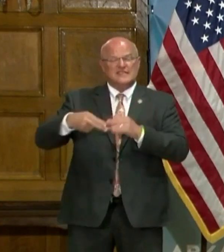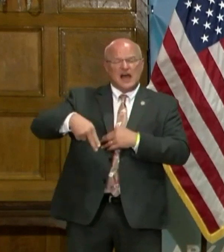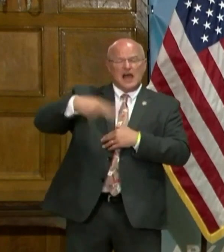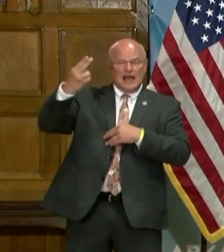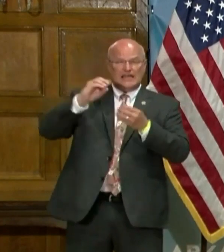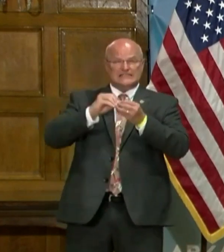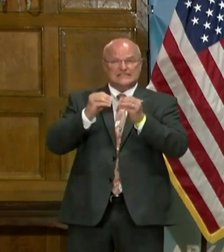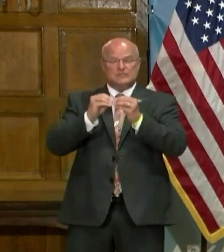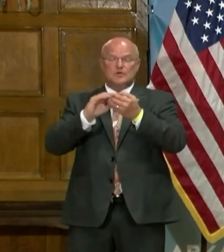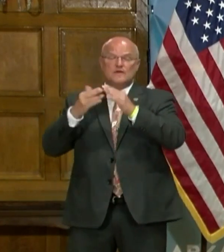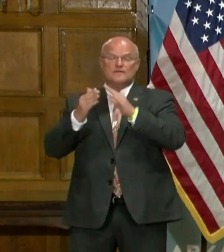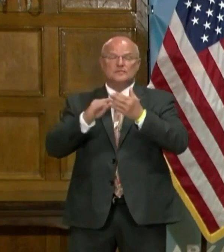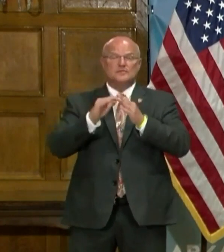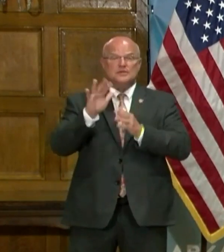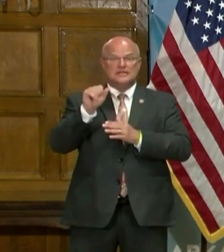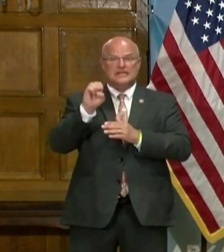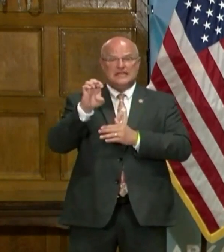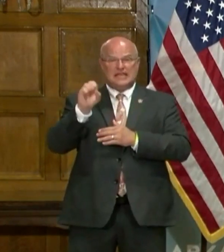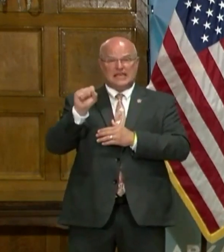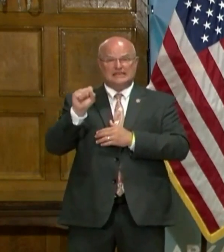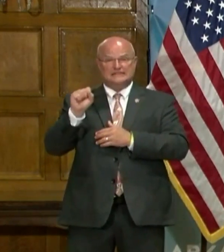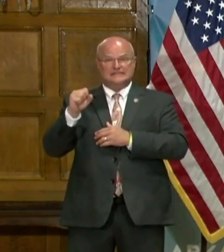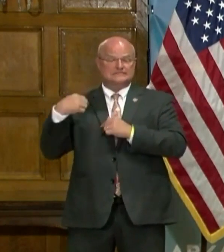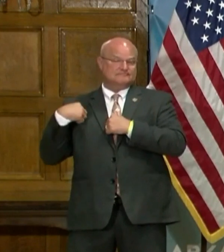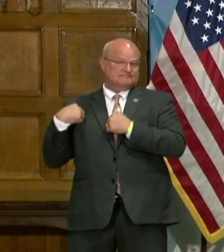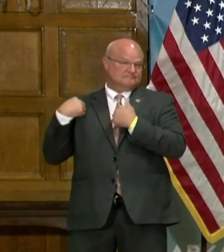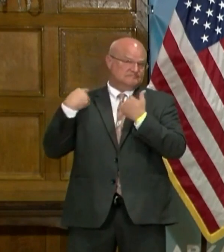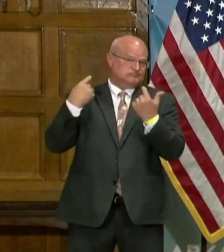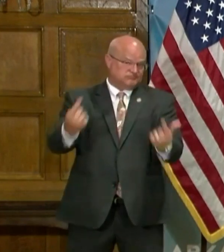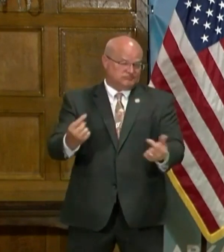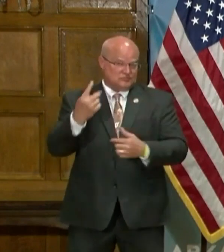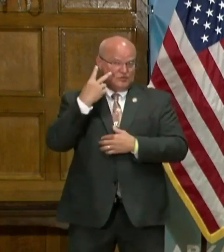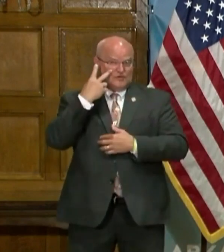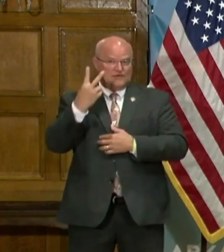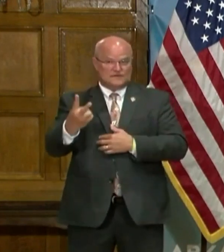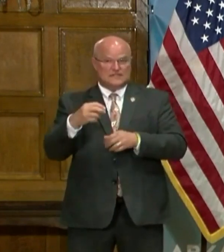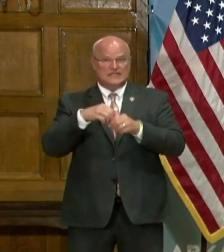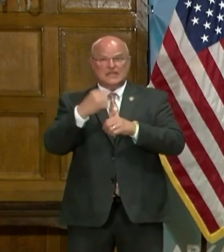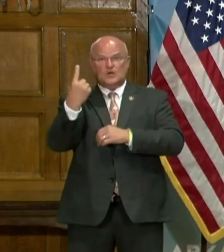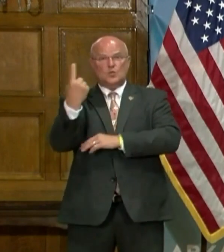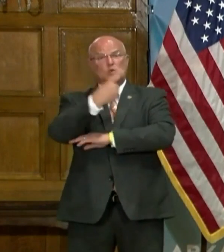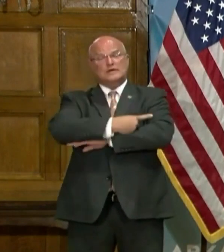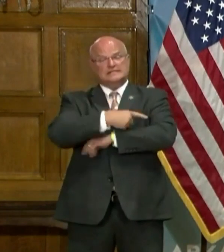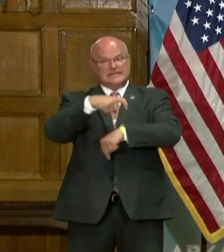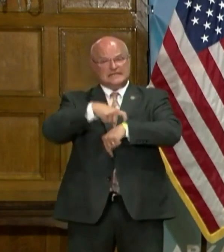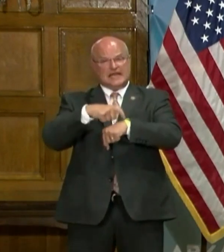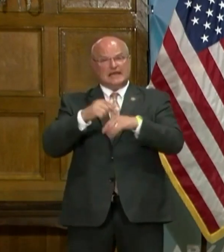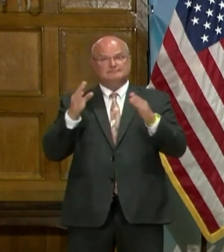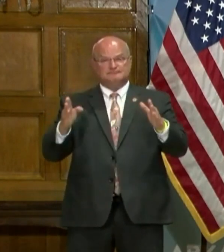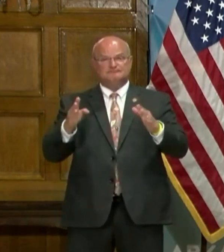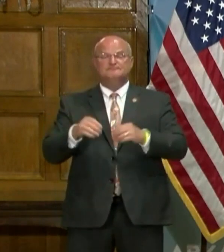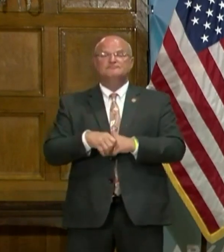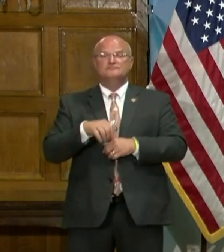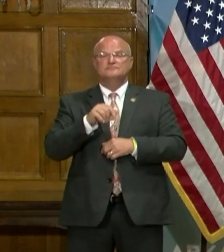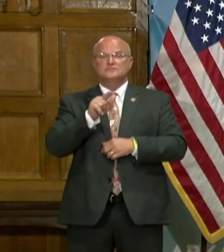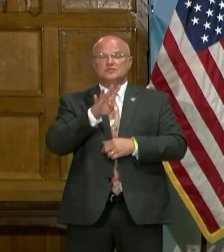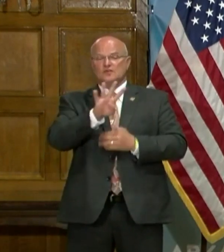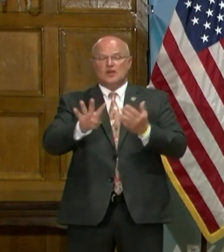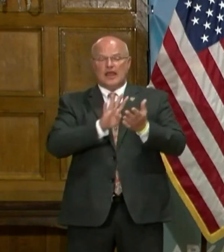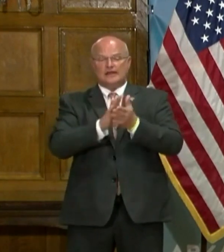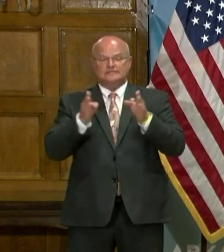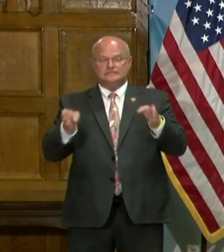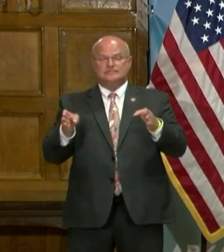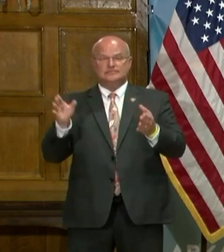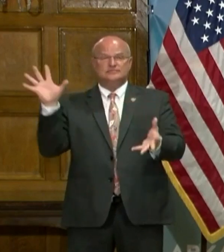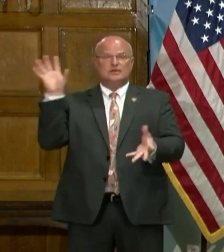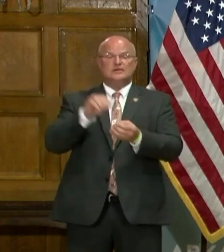highest number of community cases that we've seen in a one-day span of time. That brings us